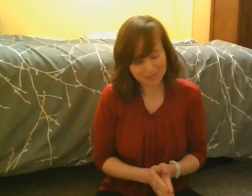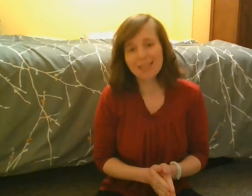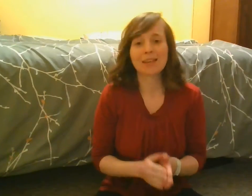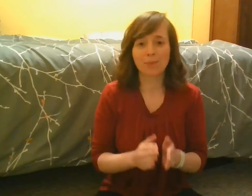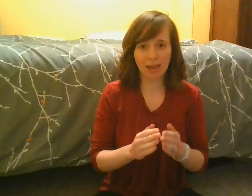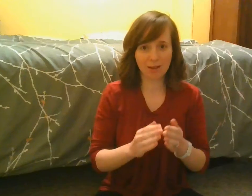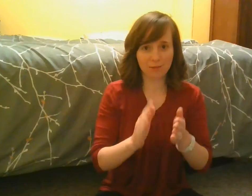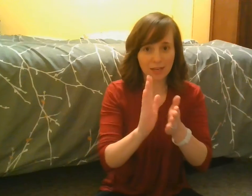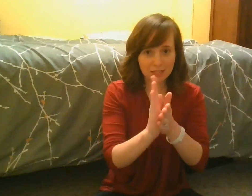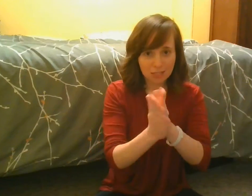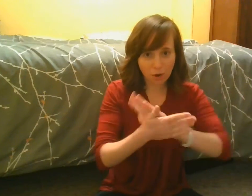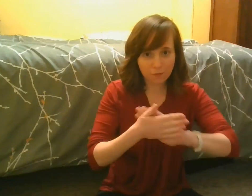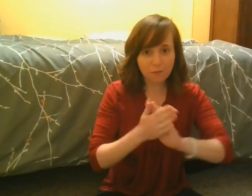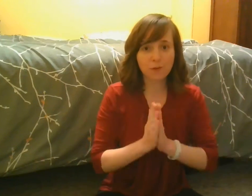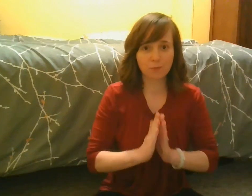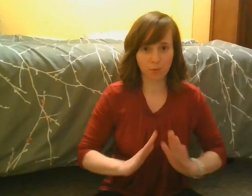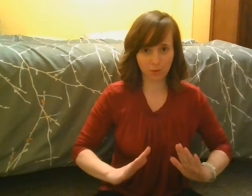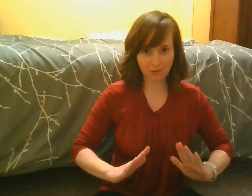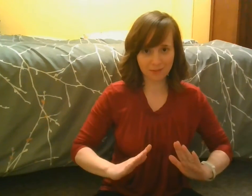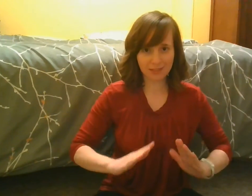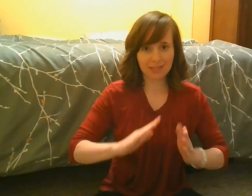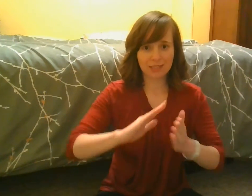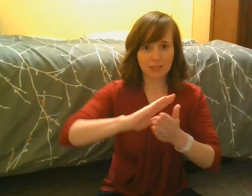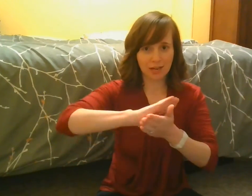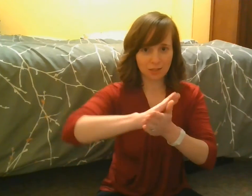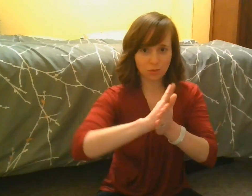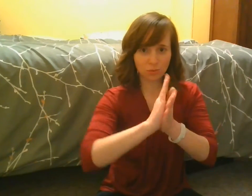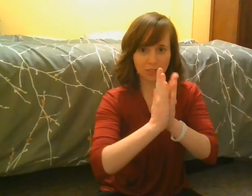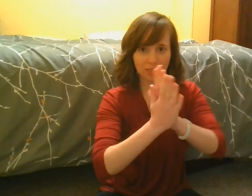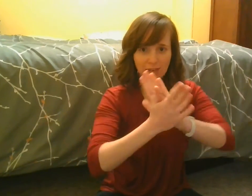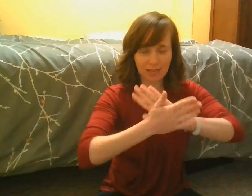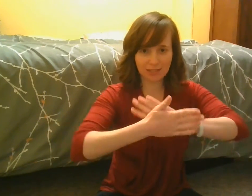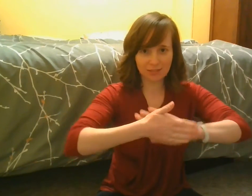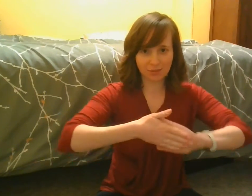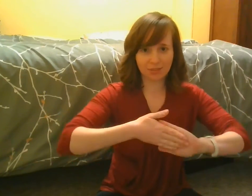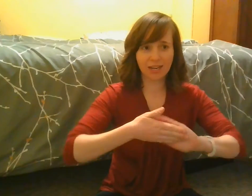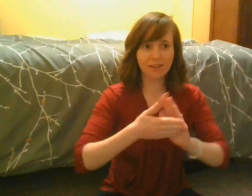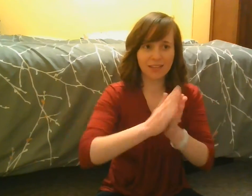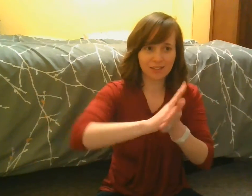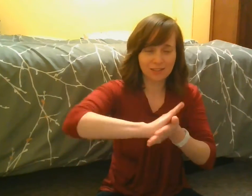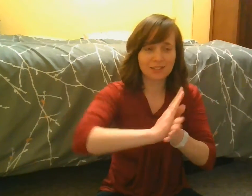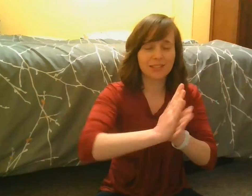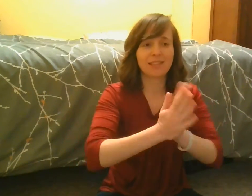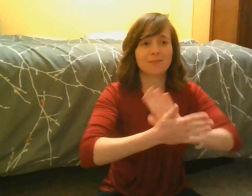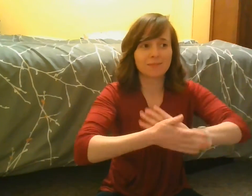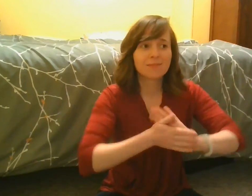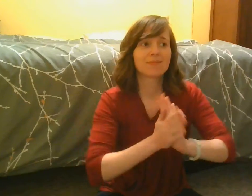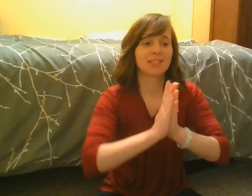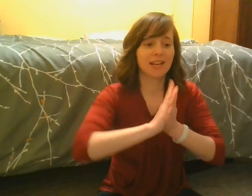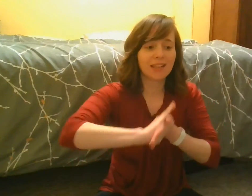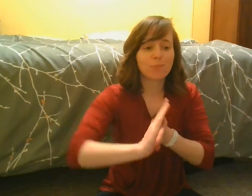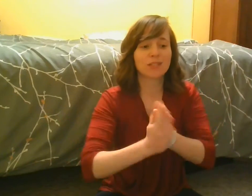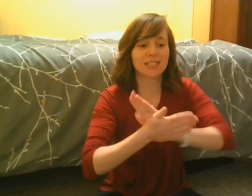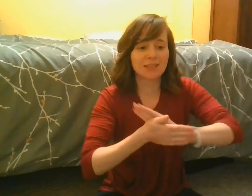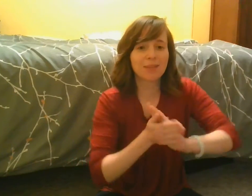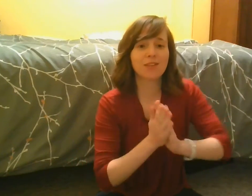And we have comfortable. So you kind of twist your hands around, kind of like how you're like, it's kind of like pressing something in your